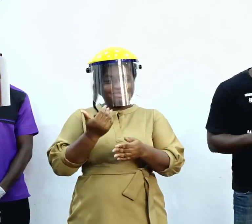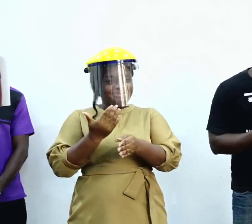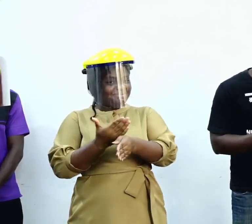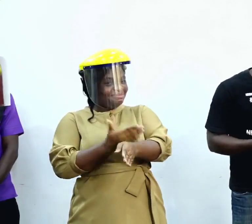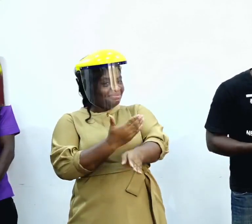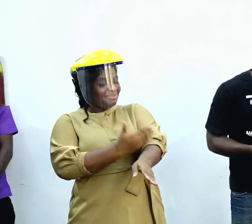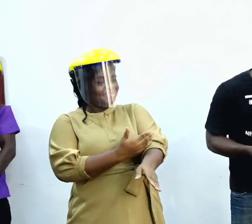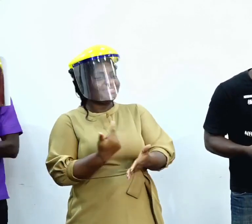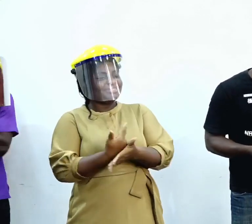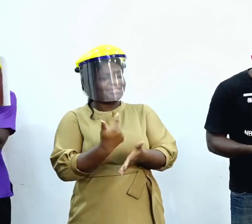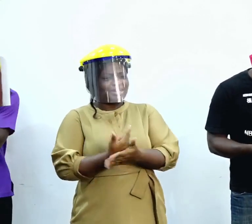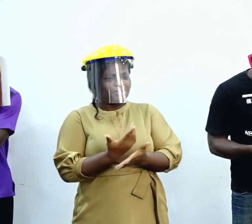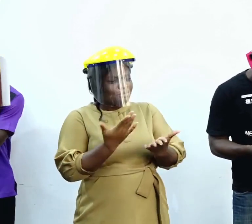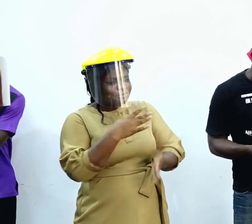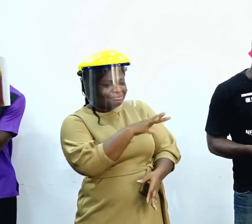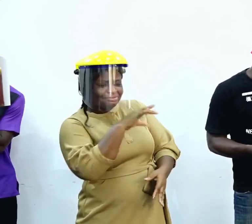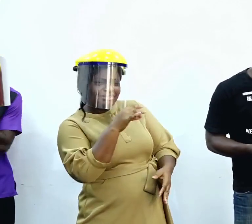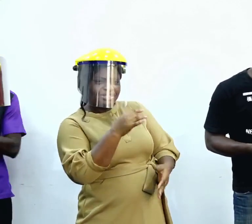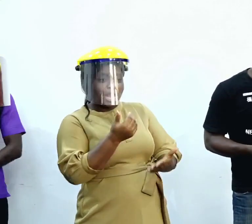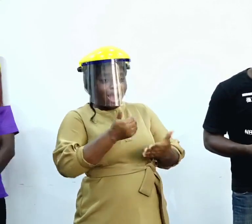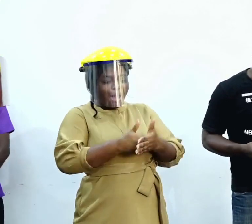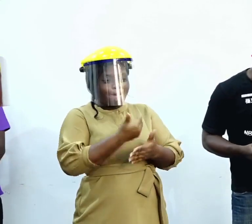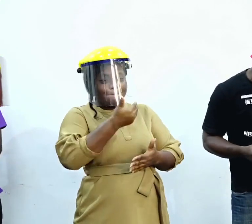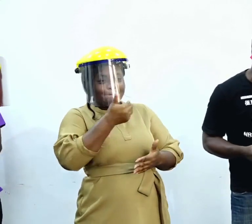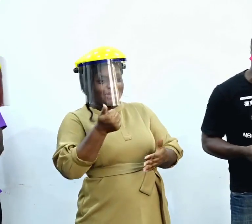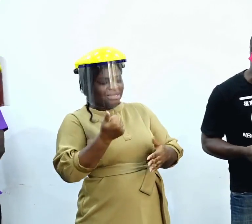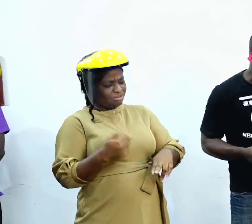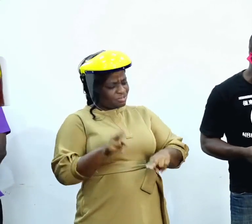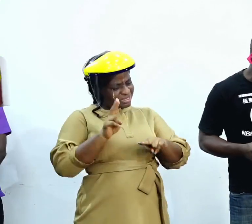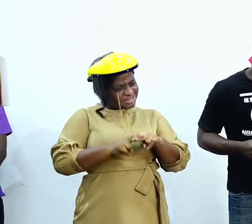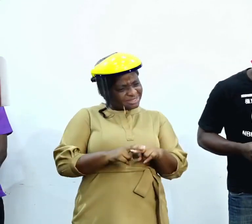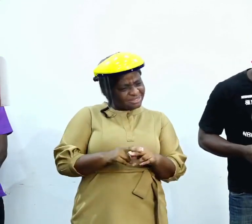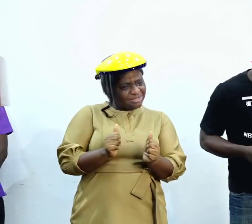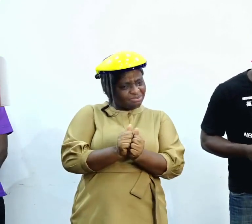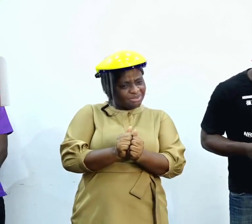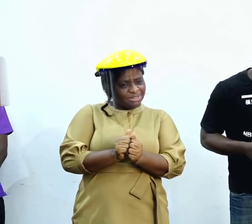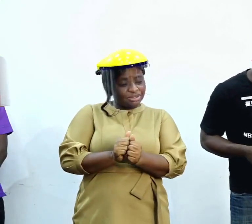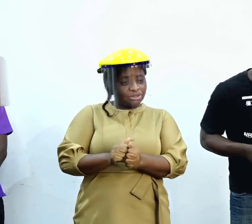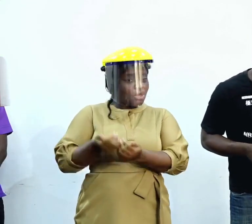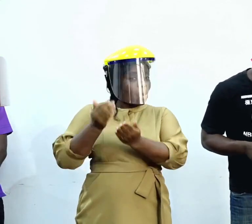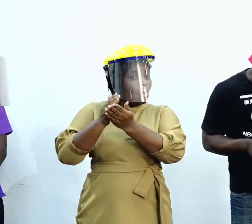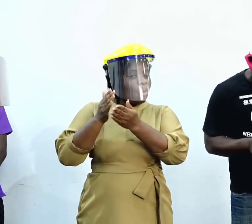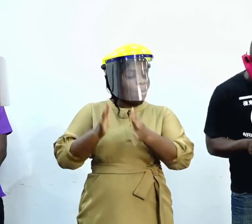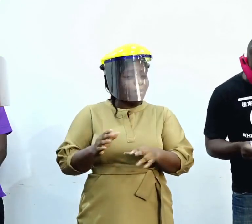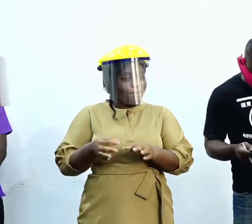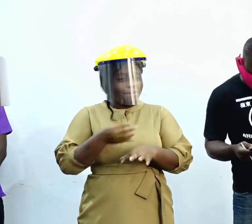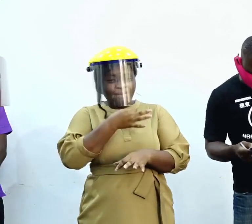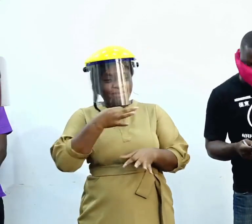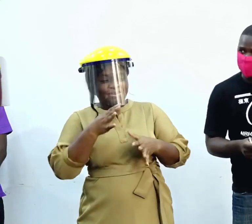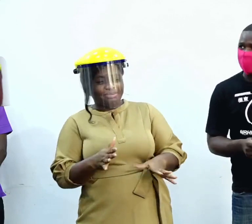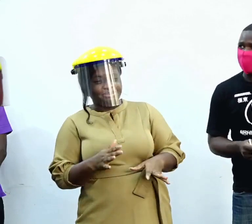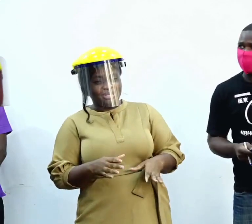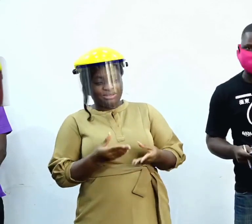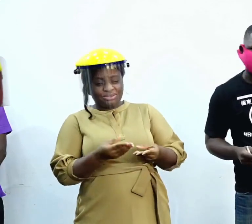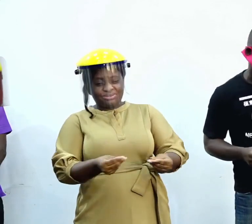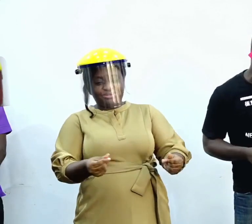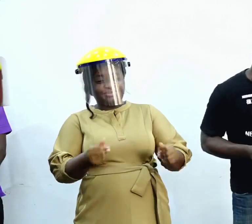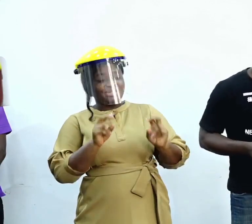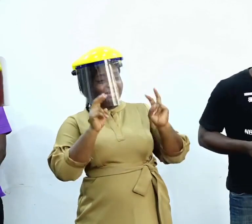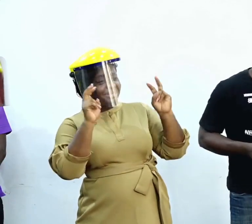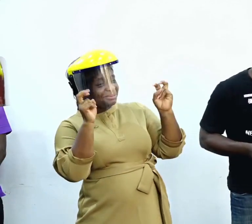I want to find out from him, asking how best they sat down with the cocoa farmers and the buyers in addressing the issue